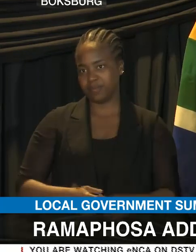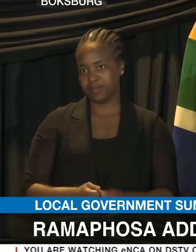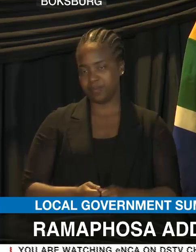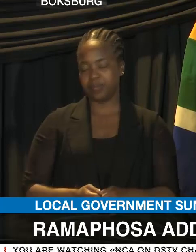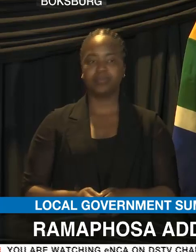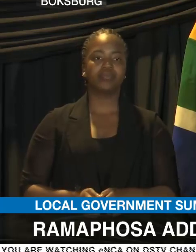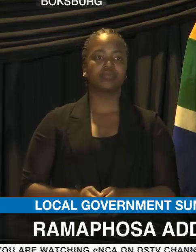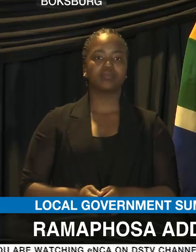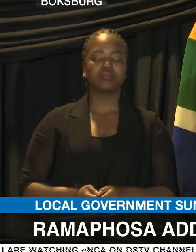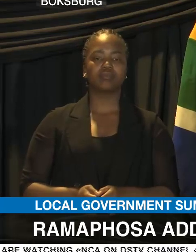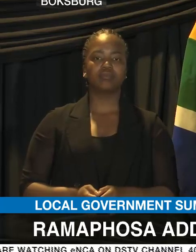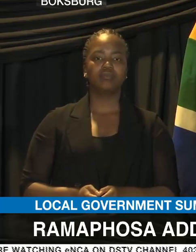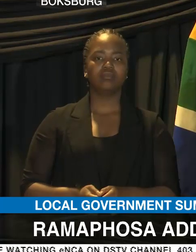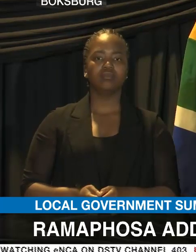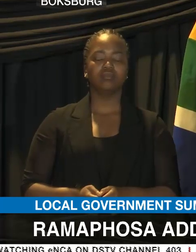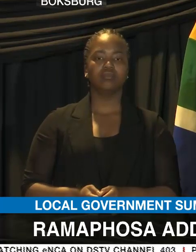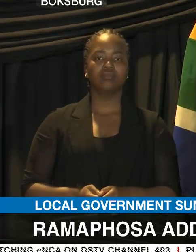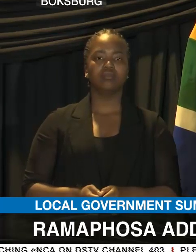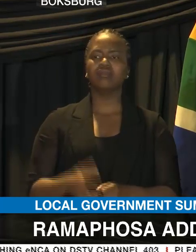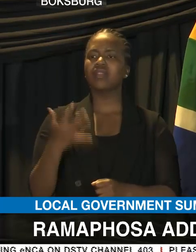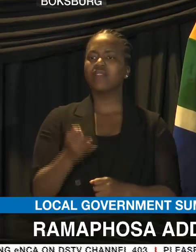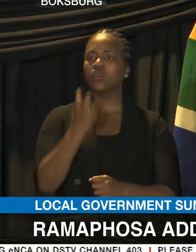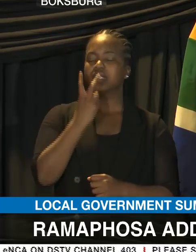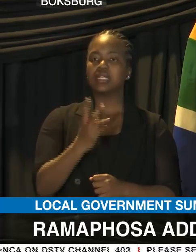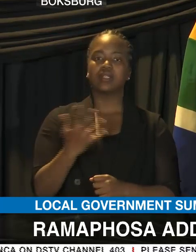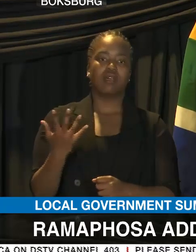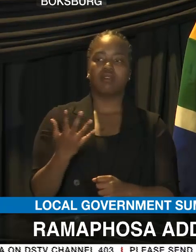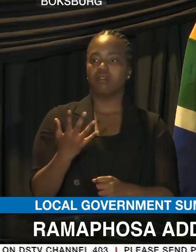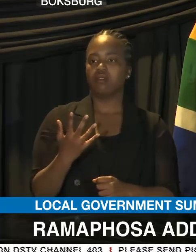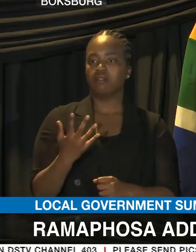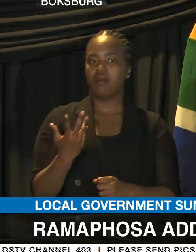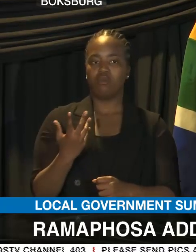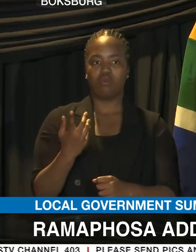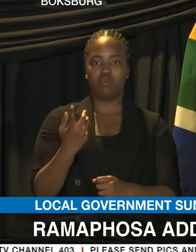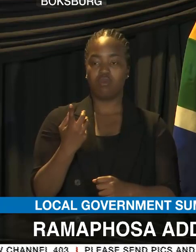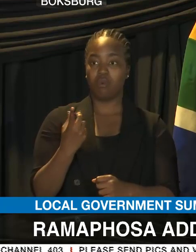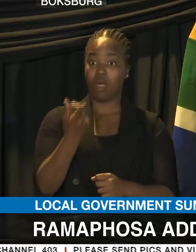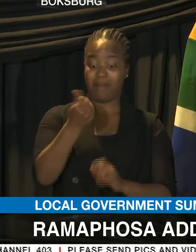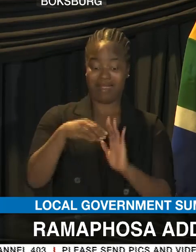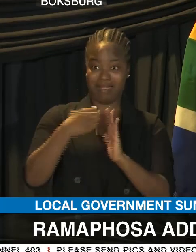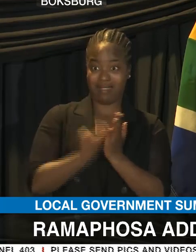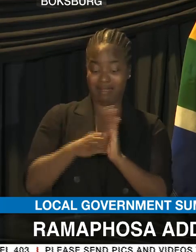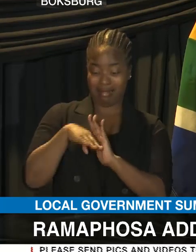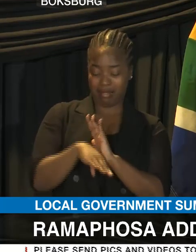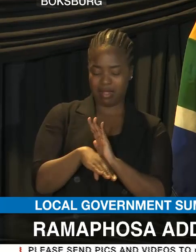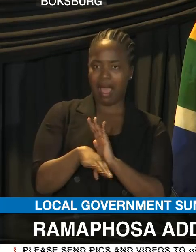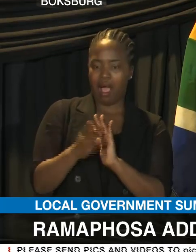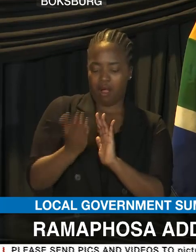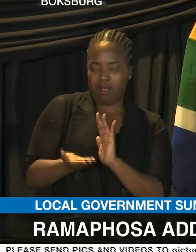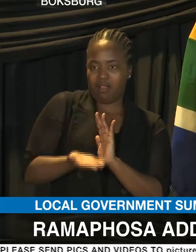If we are to harness the momentum of economic recovery that these new